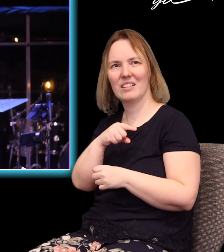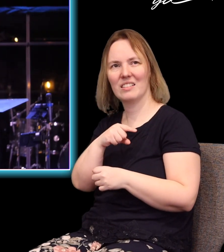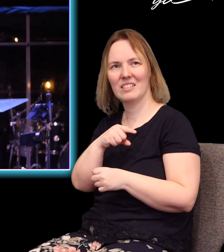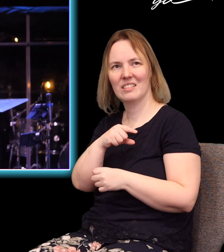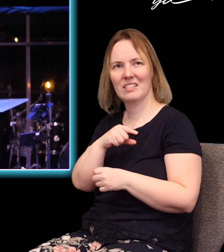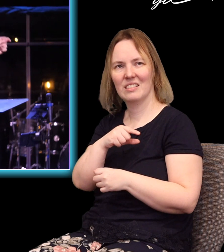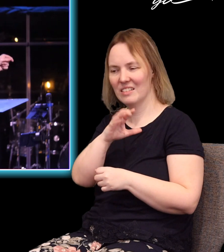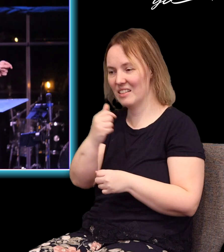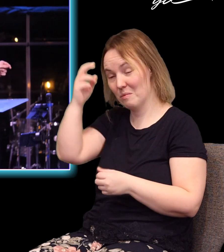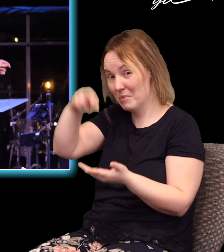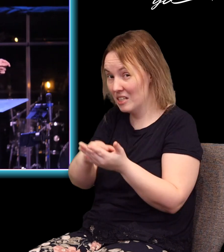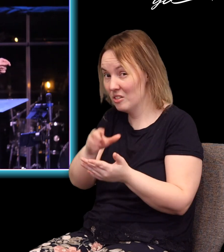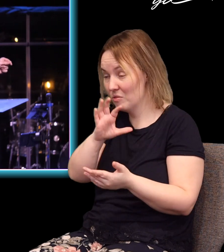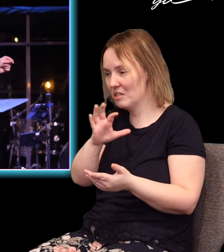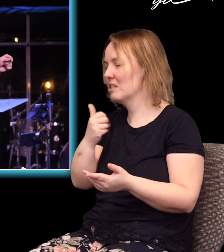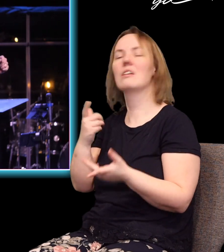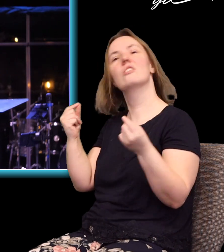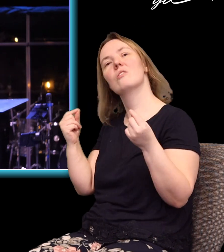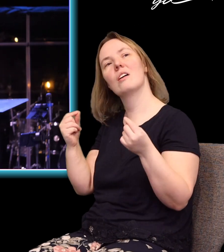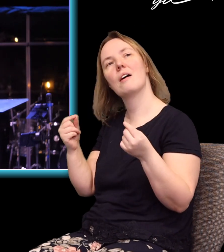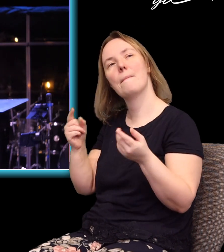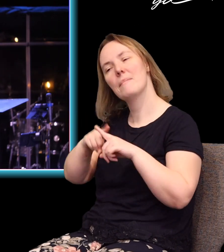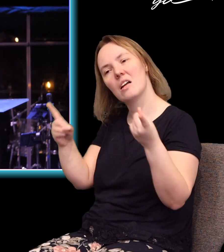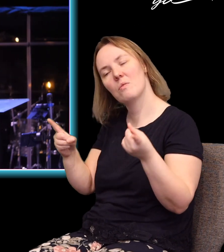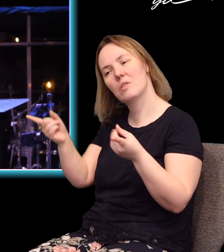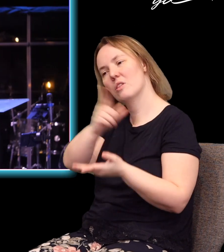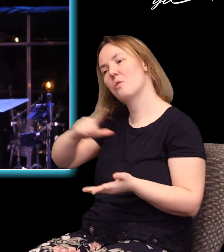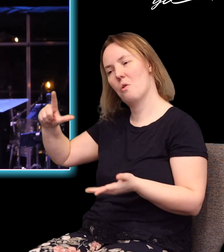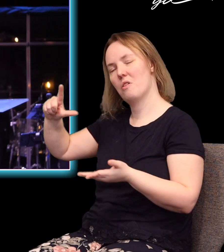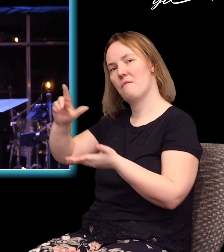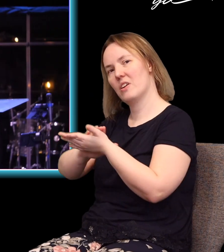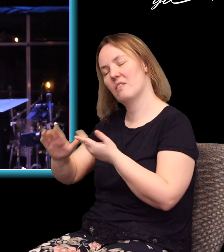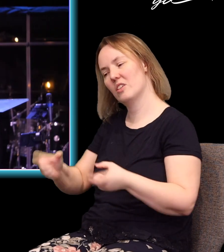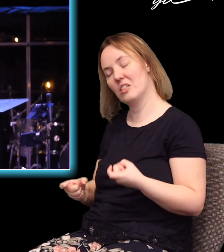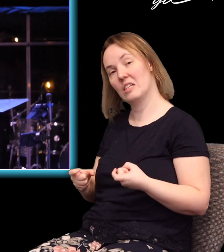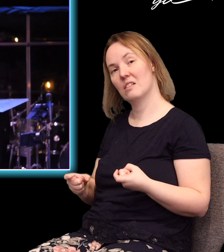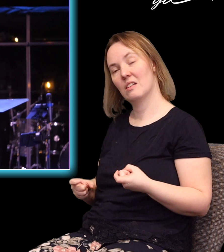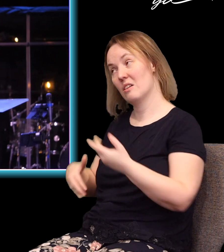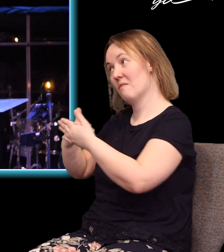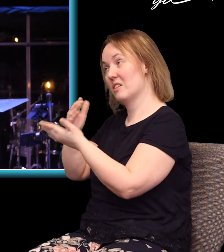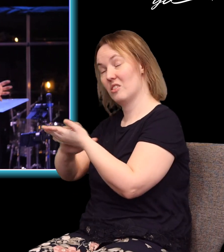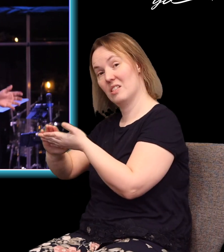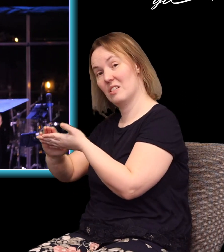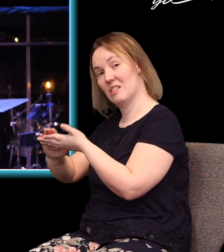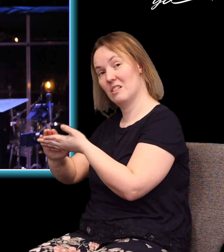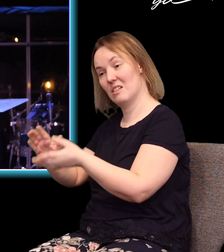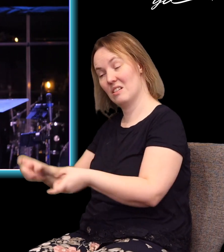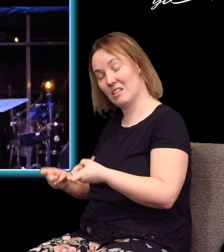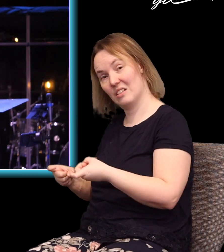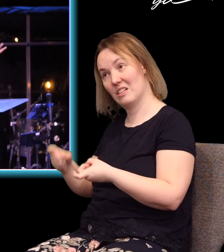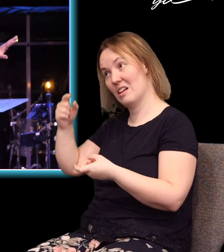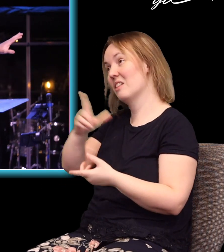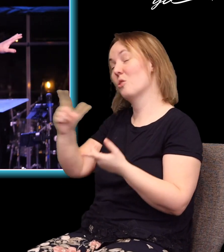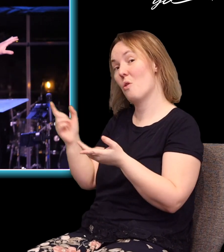It doesn't mean that you didn't do that. But when the Lord forgives our sin, when we confess our sin, he forgives us, he says, as far as the east is from